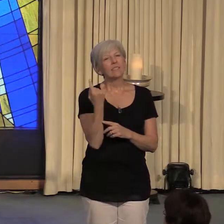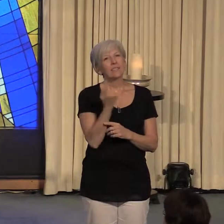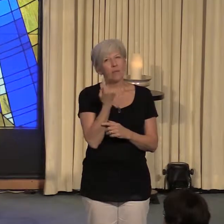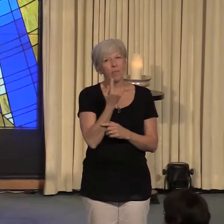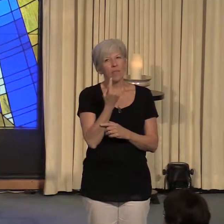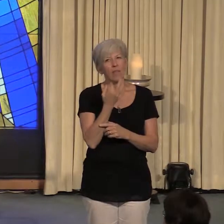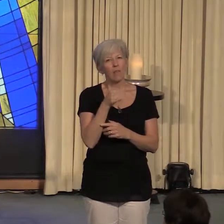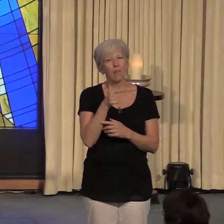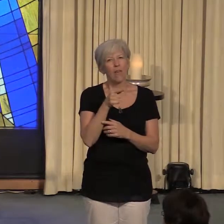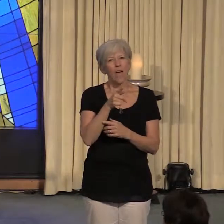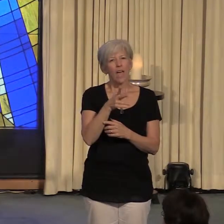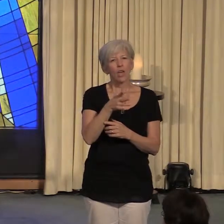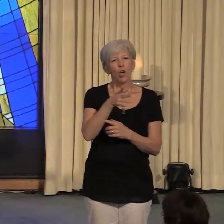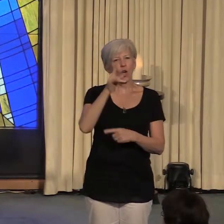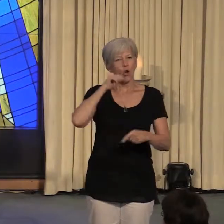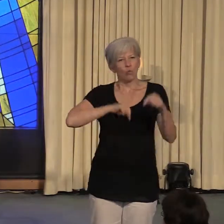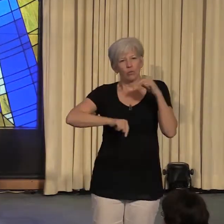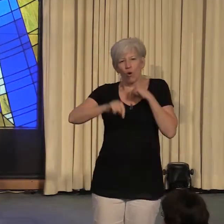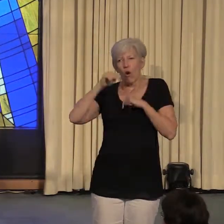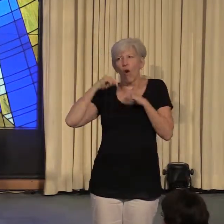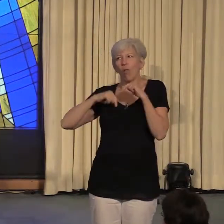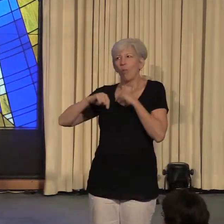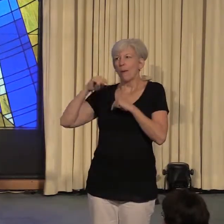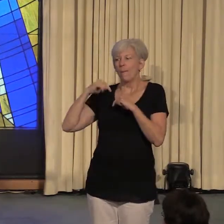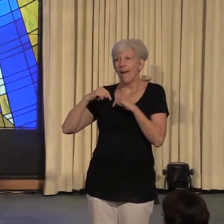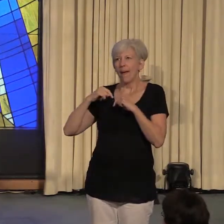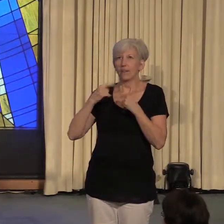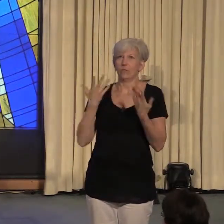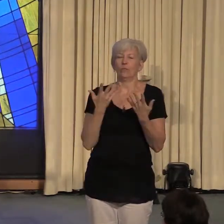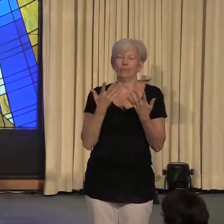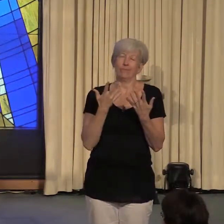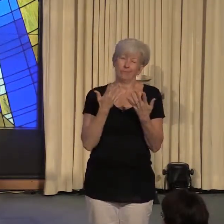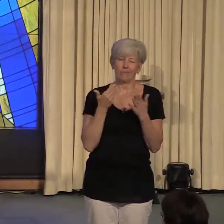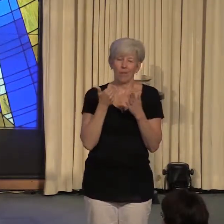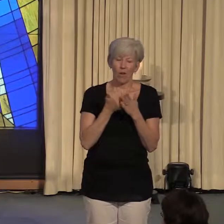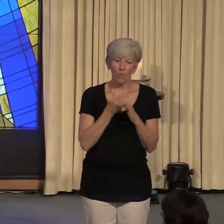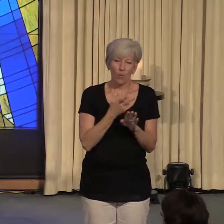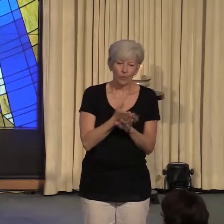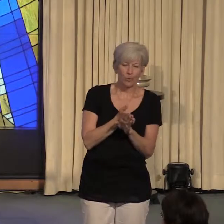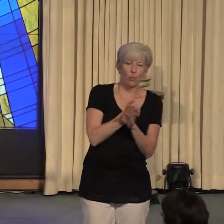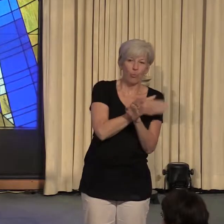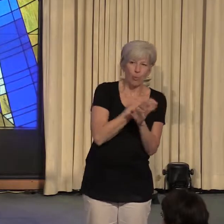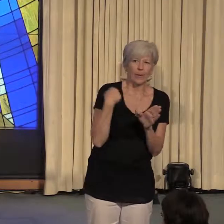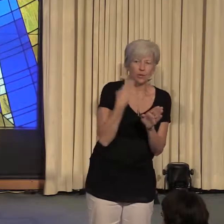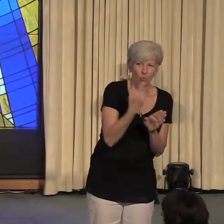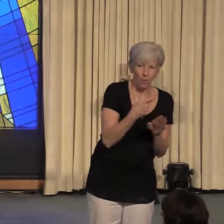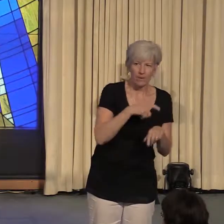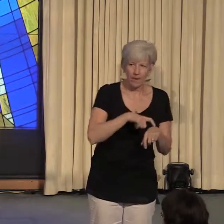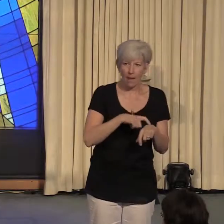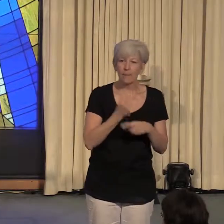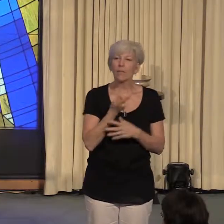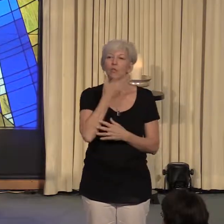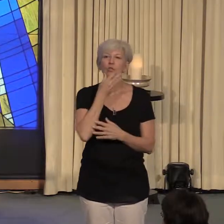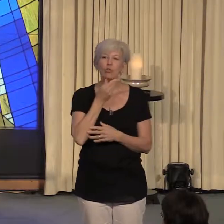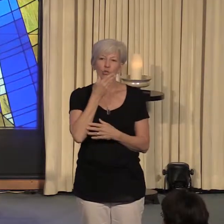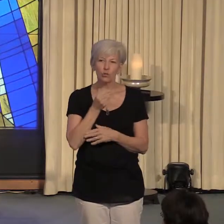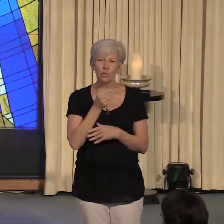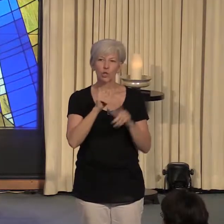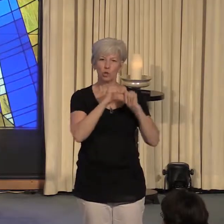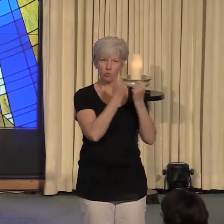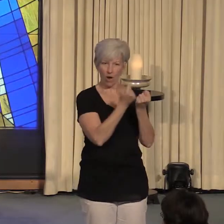way back to the, almost prehistoric times in the Jewish tribes, where they would